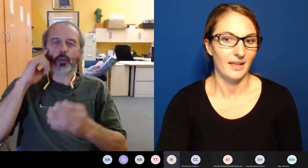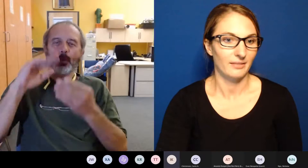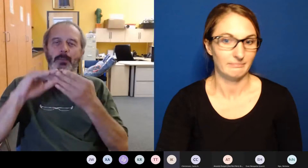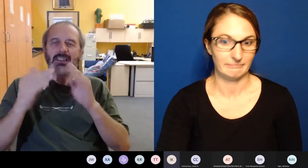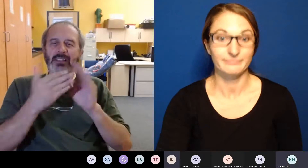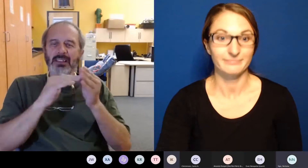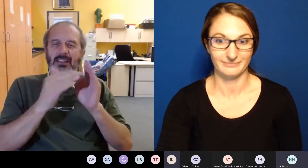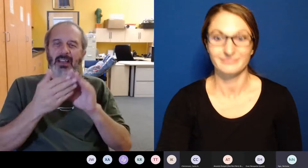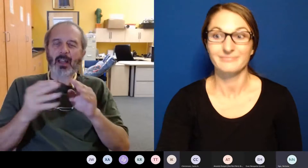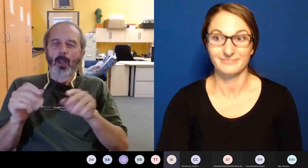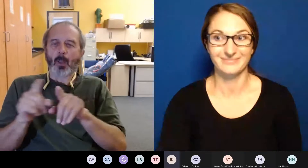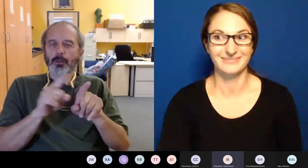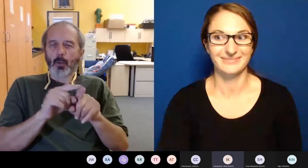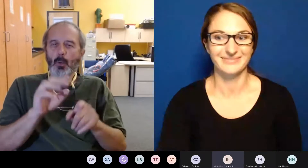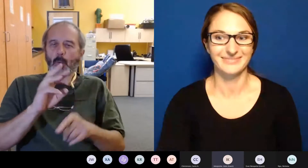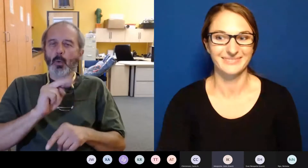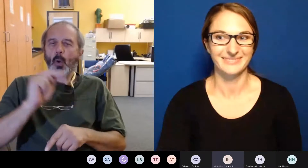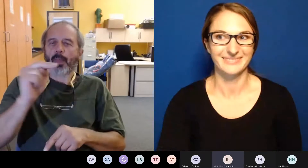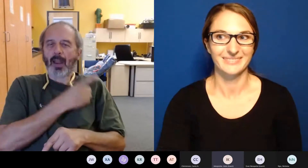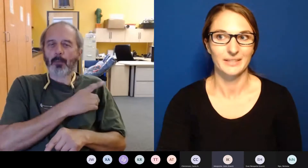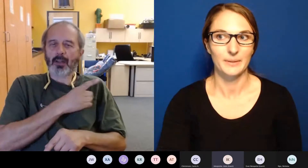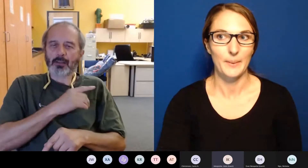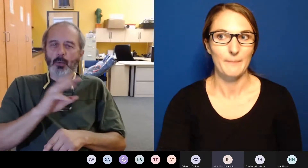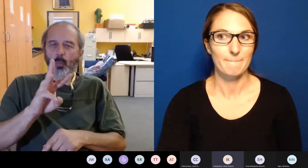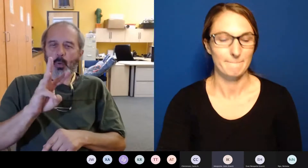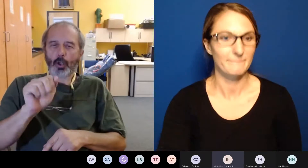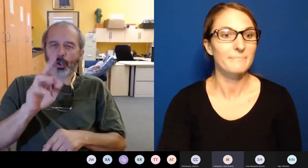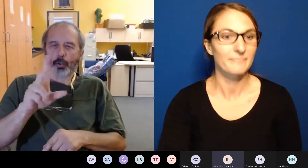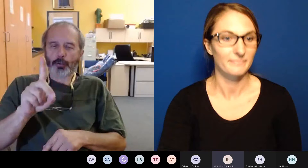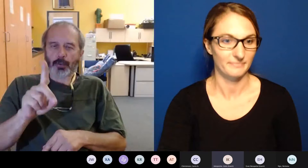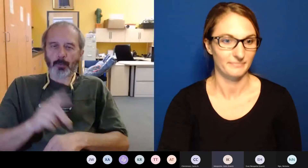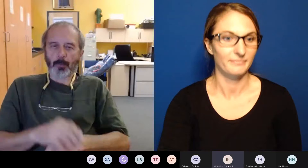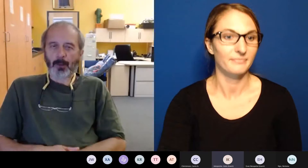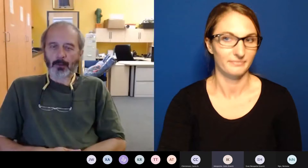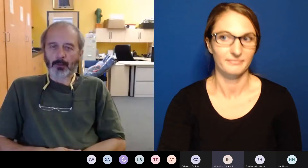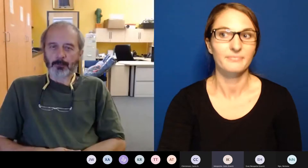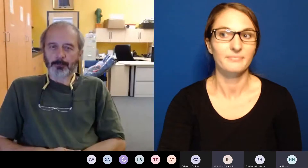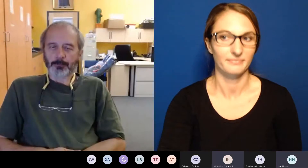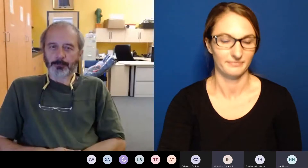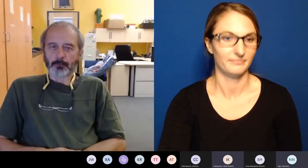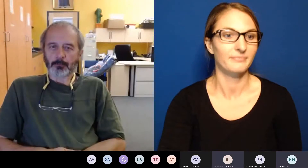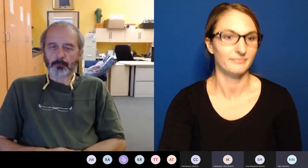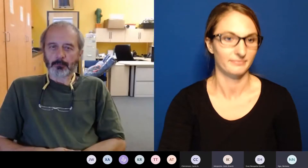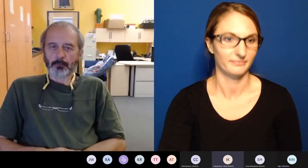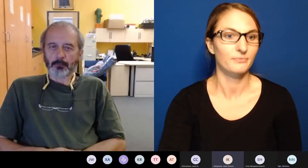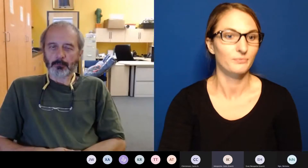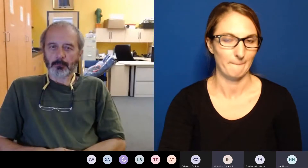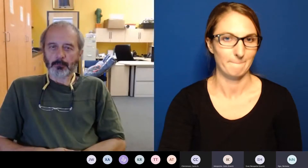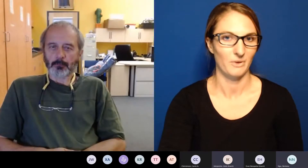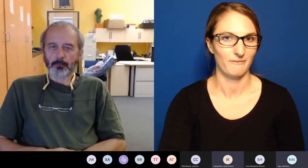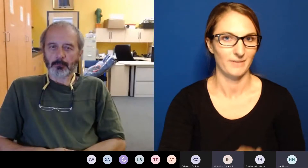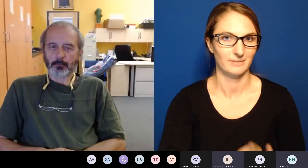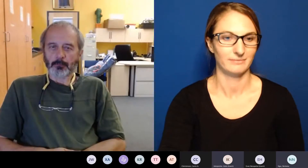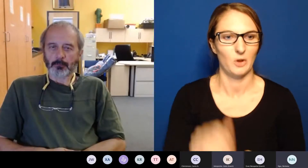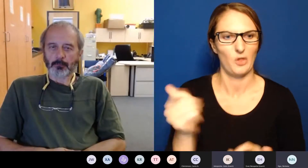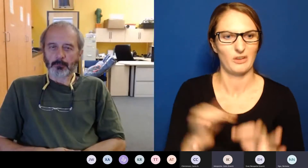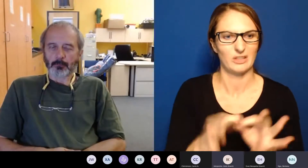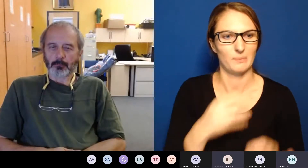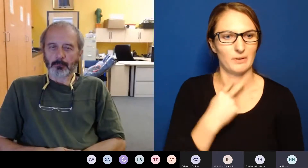Hi, everyone. I'm a member of the deaf community. I'm also from the north of Minneapolis ward.